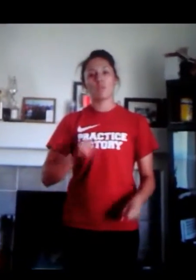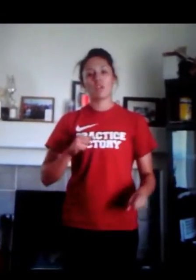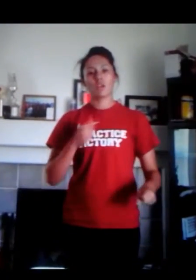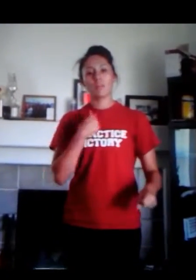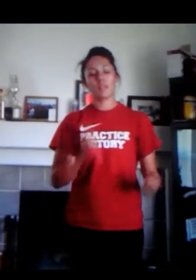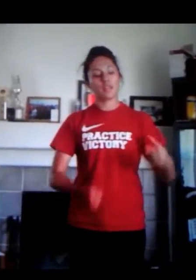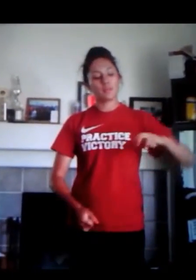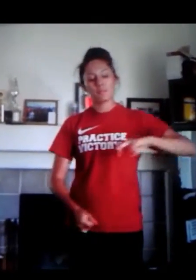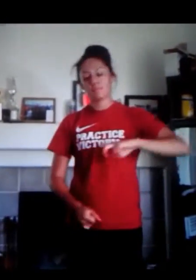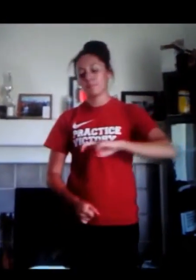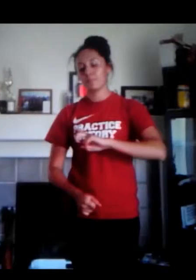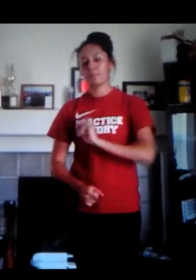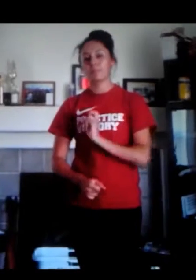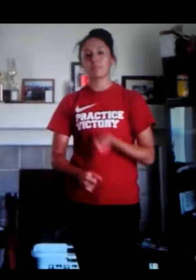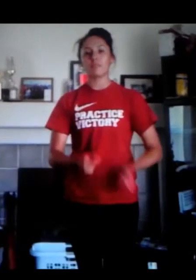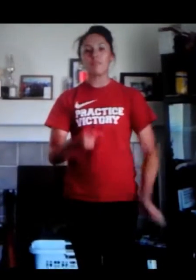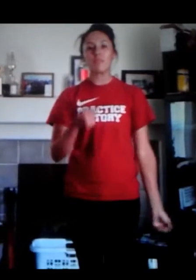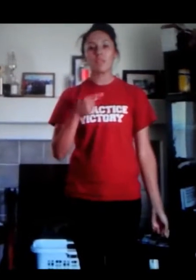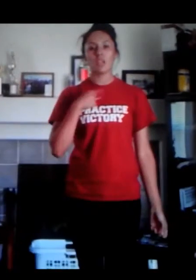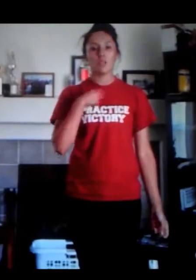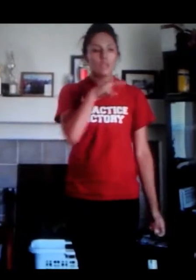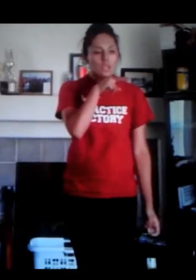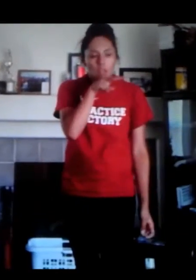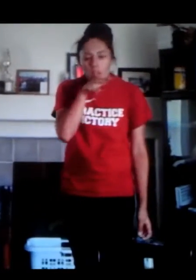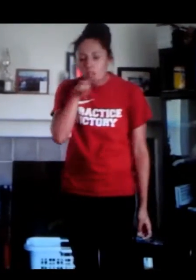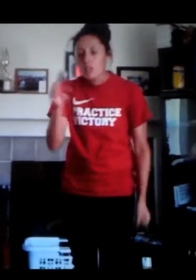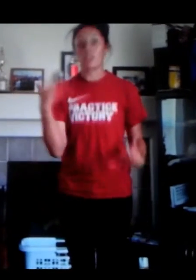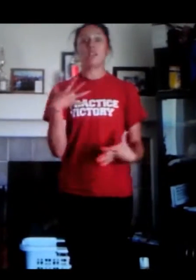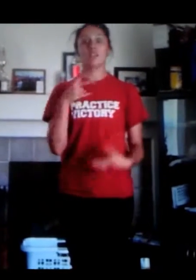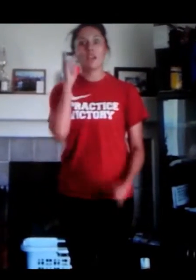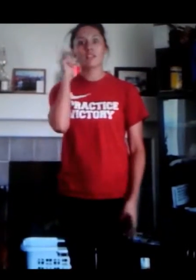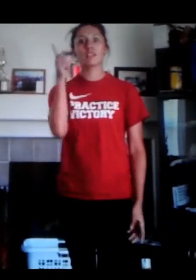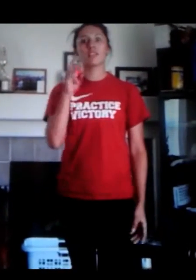After that, I was confused and walked away to finish my shift.